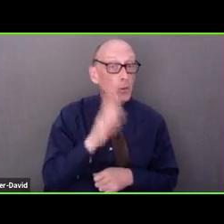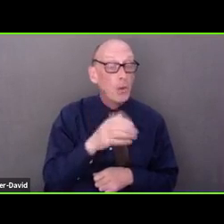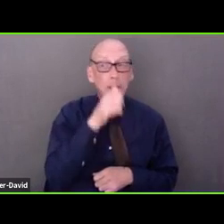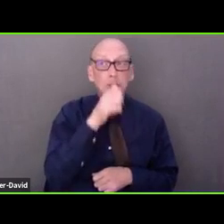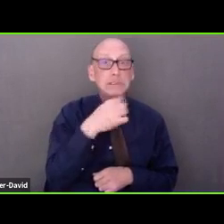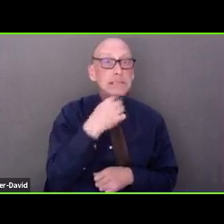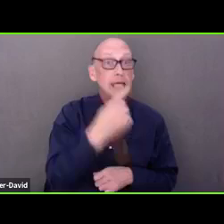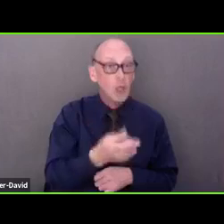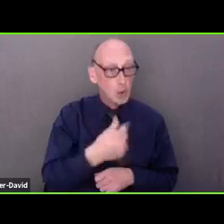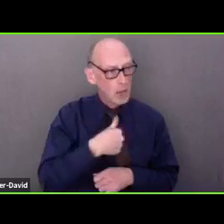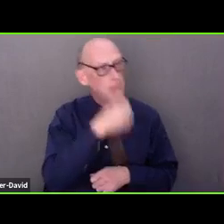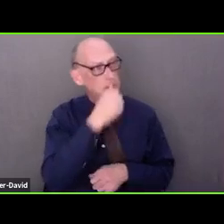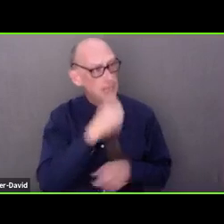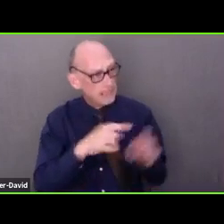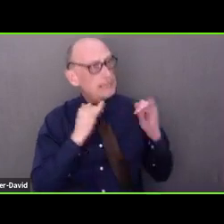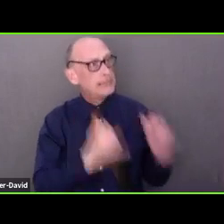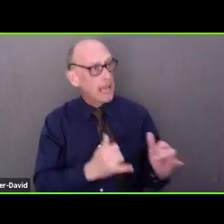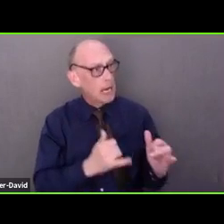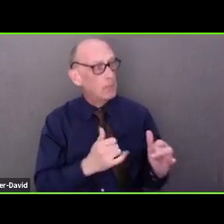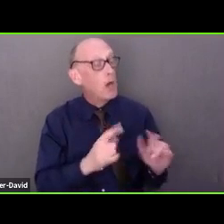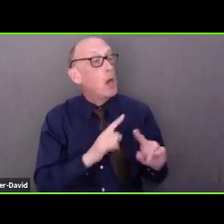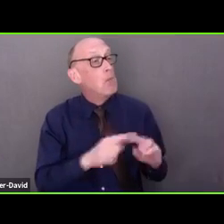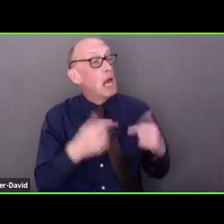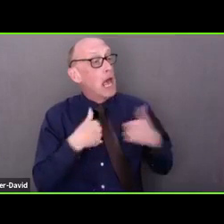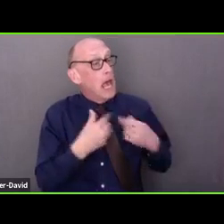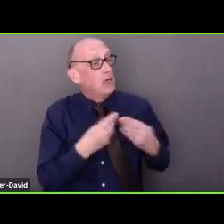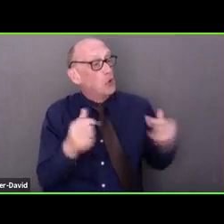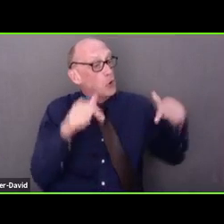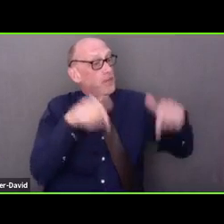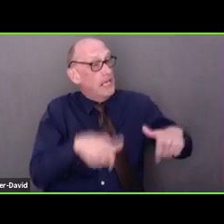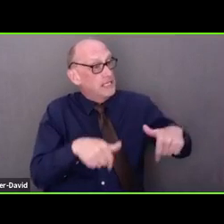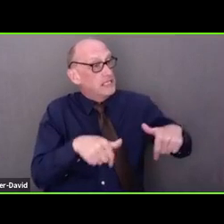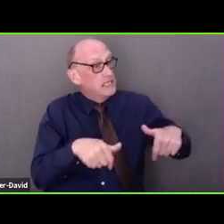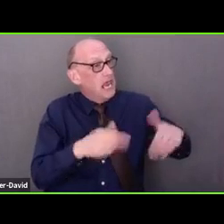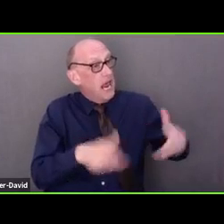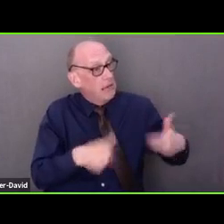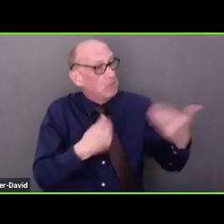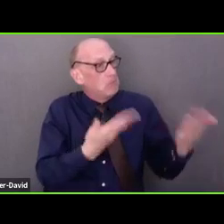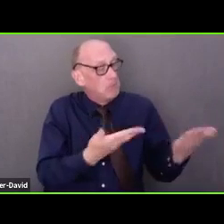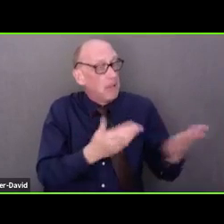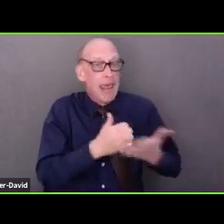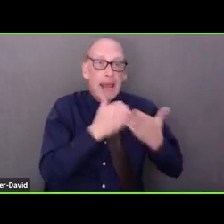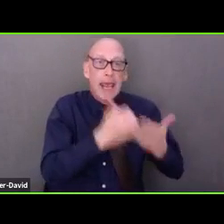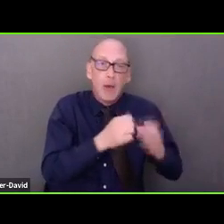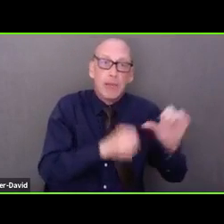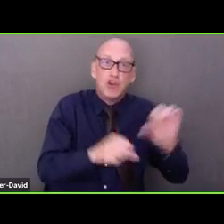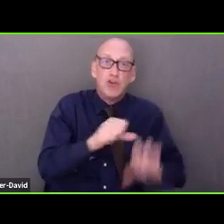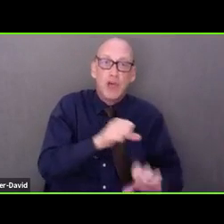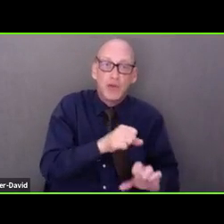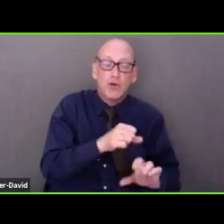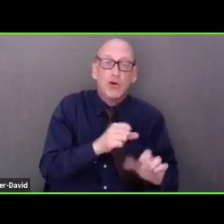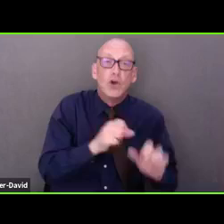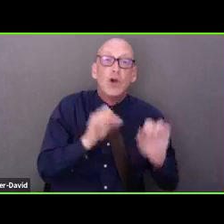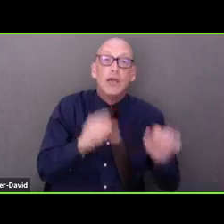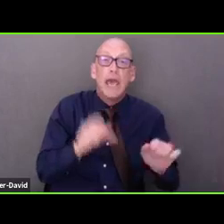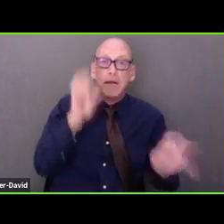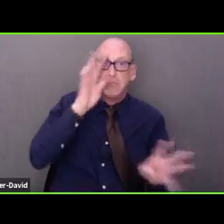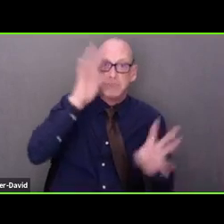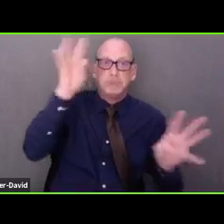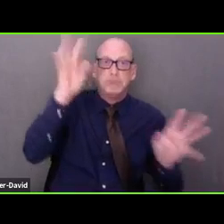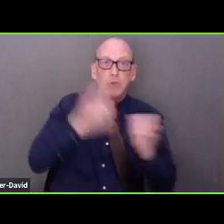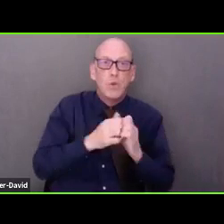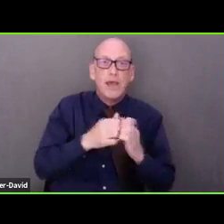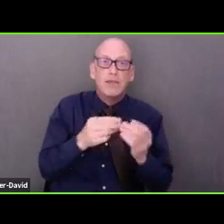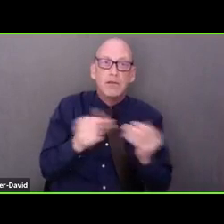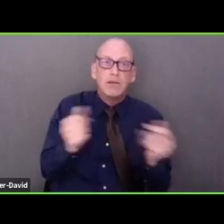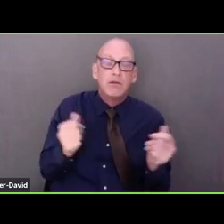of problems. And sometimes they have solutions. They have different kinds of solutions. So when you do those kinds of things, you can come up with some remedies. Plus, you stay in contact